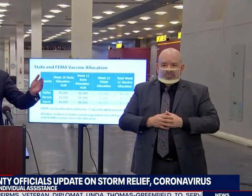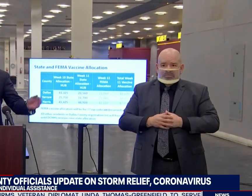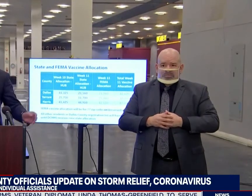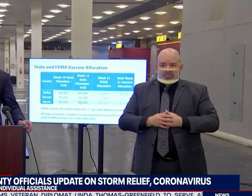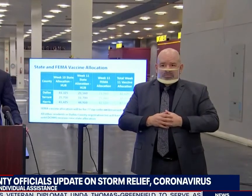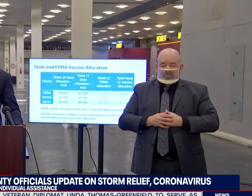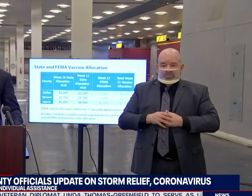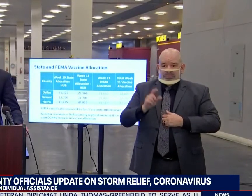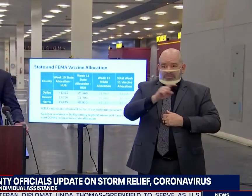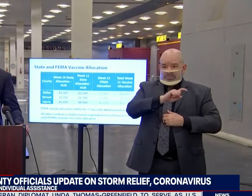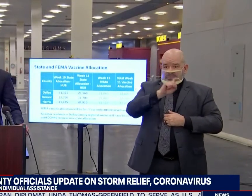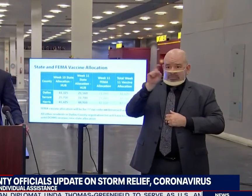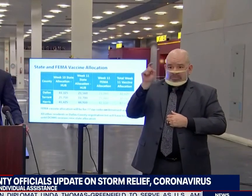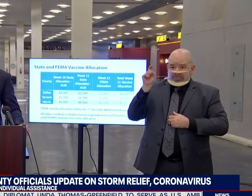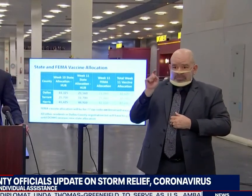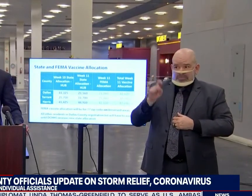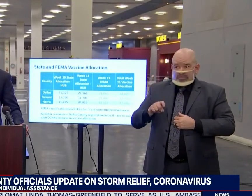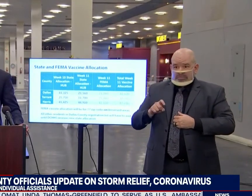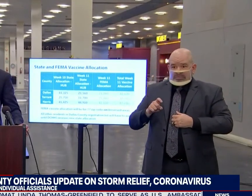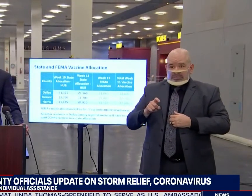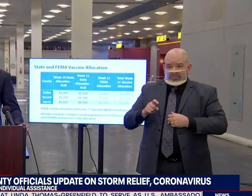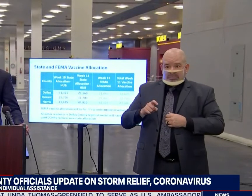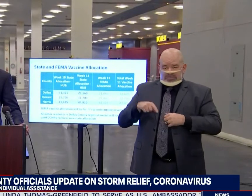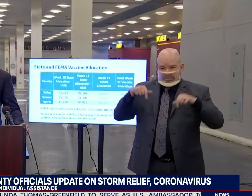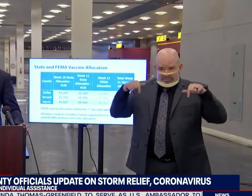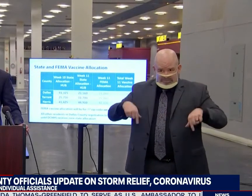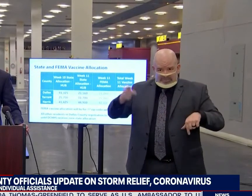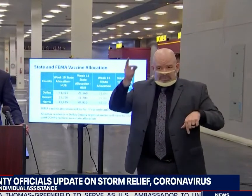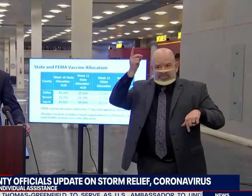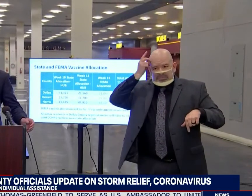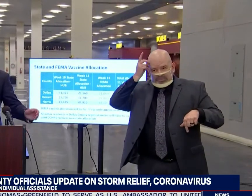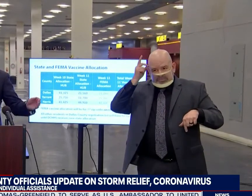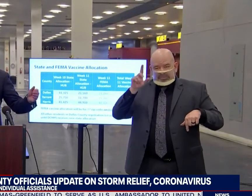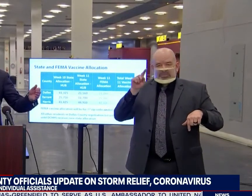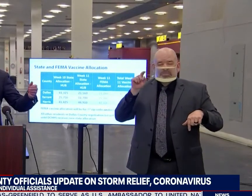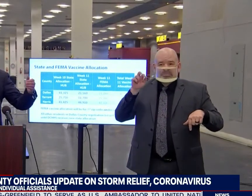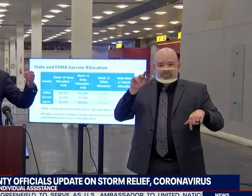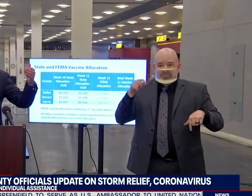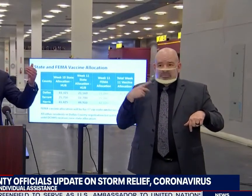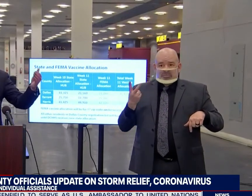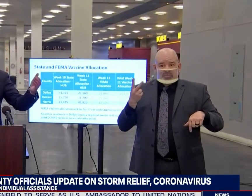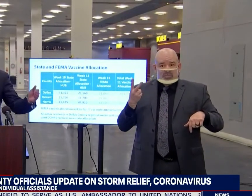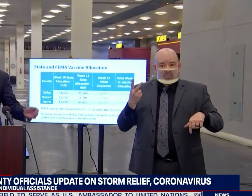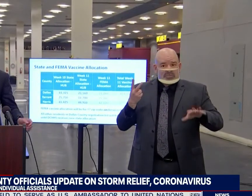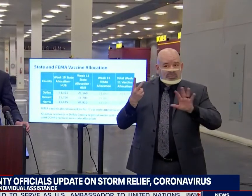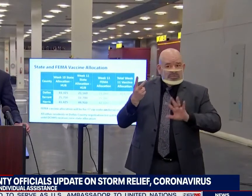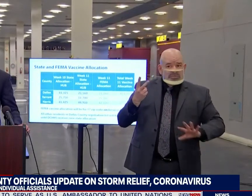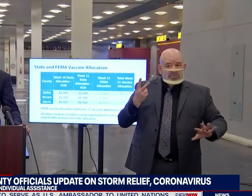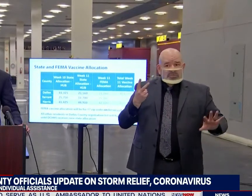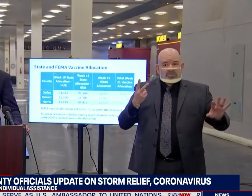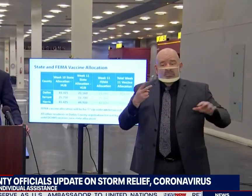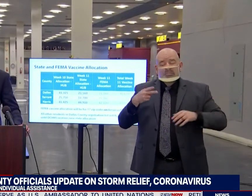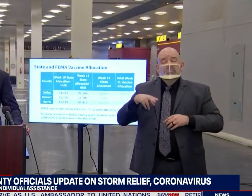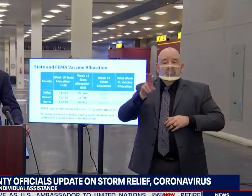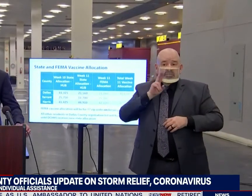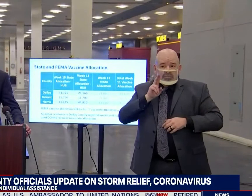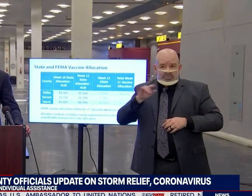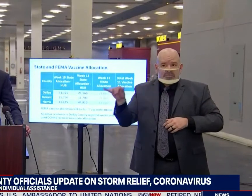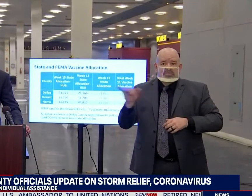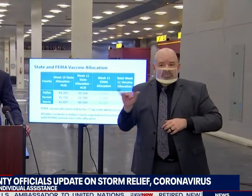that they've done this to are the citizens of Dallas and Taran County. Uh Harris County got a program like